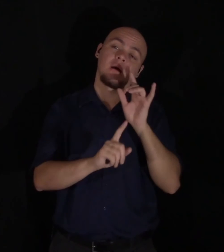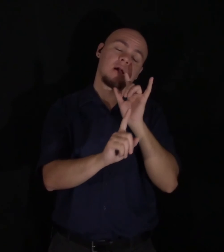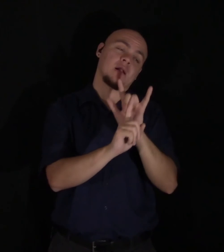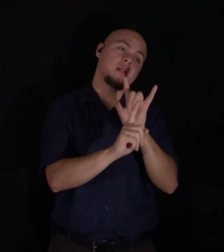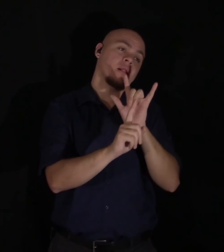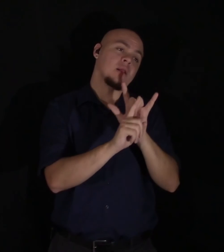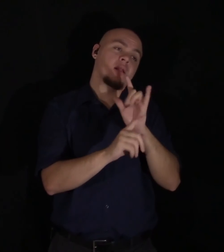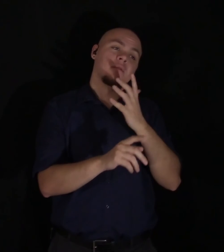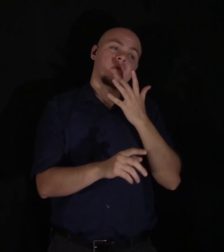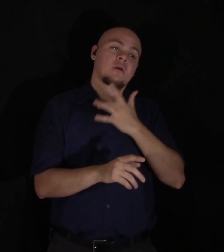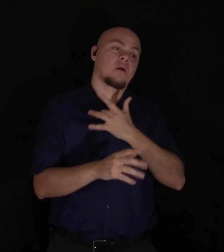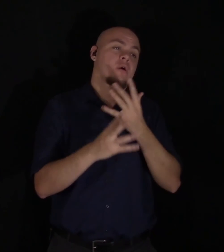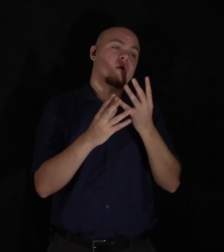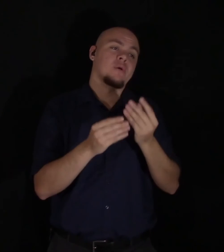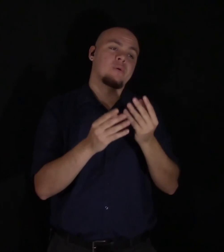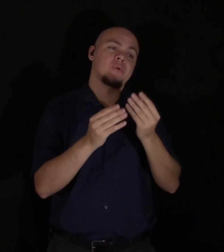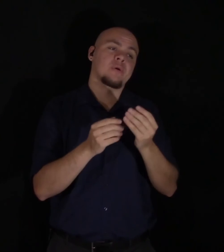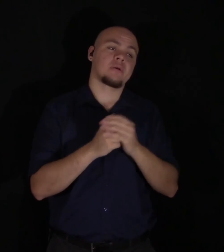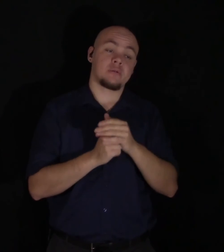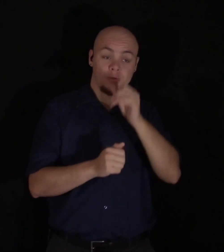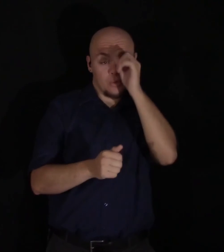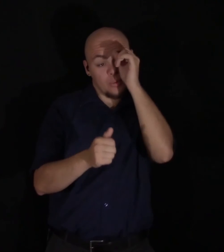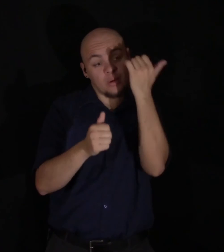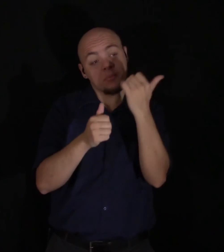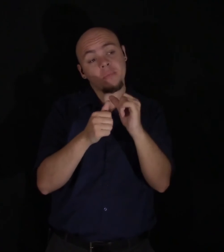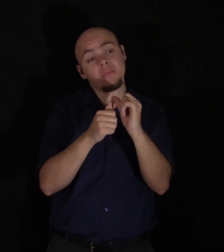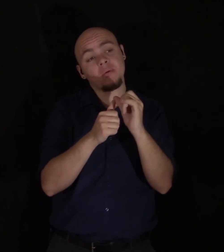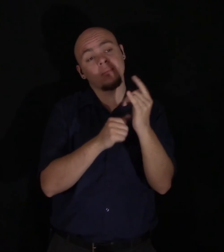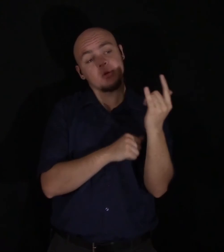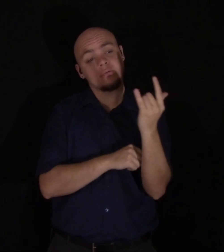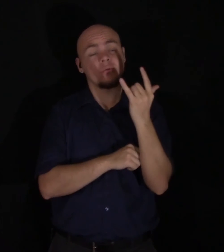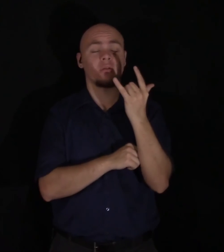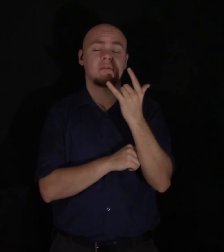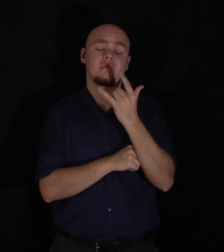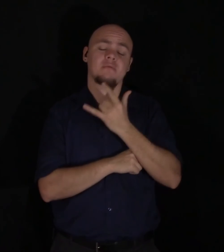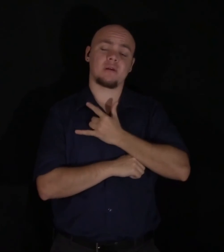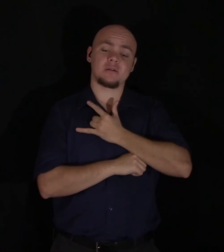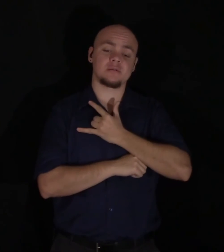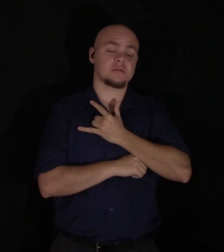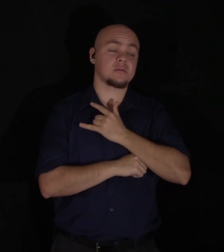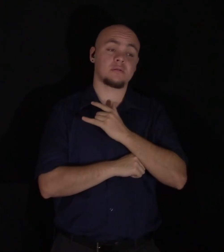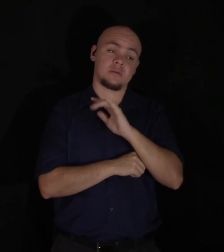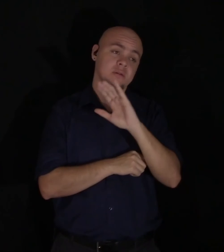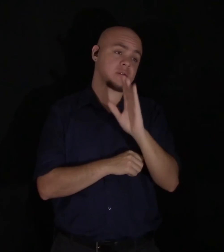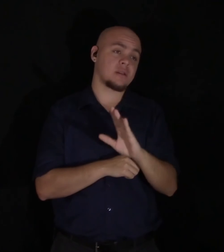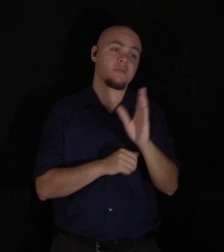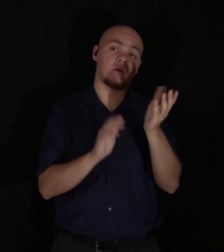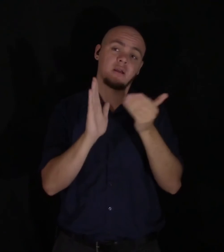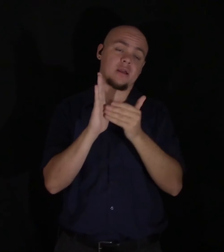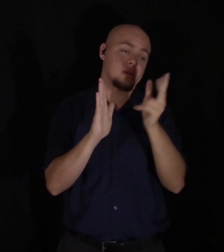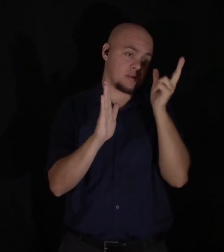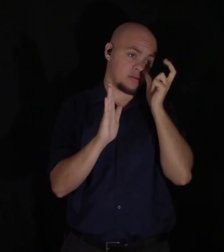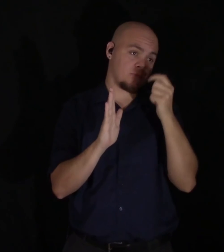tenderly. Remember me with affection, should you never hear from me again.